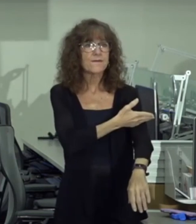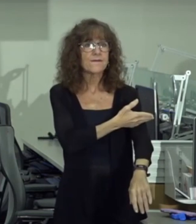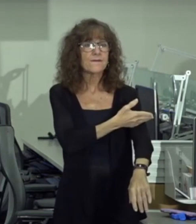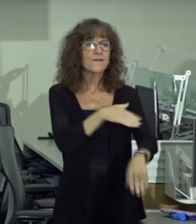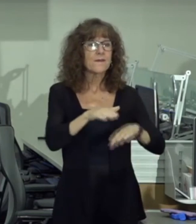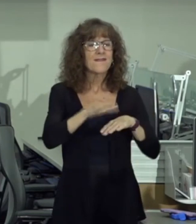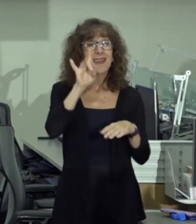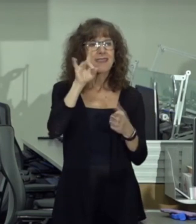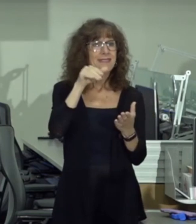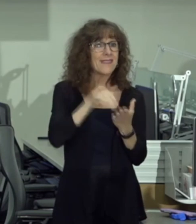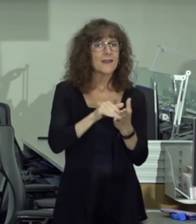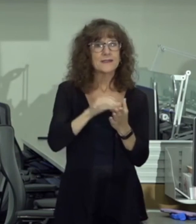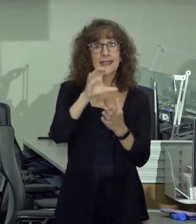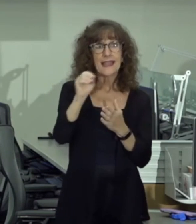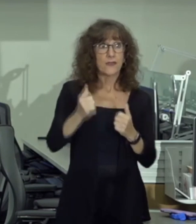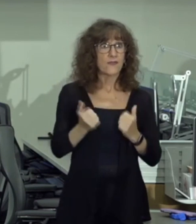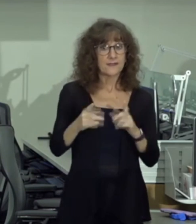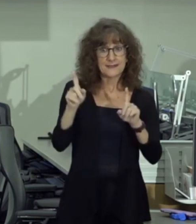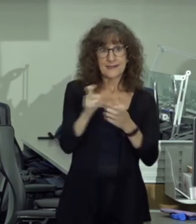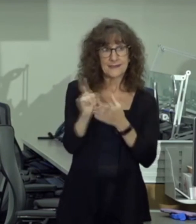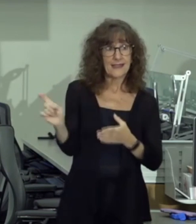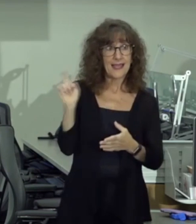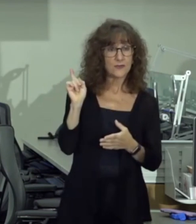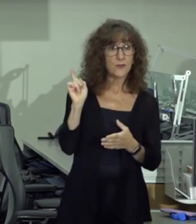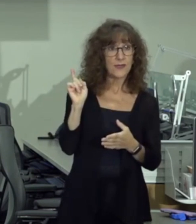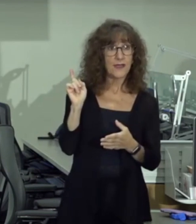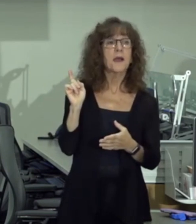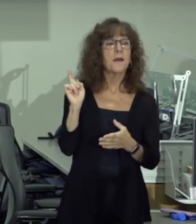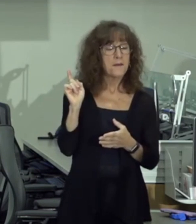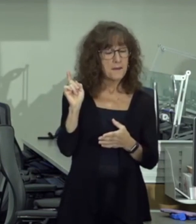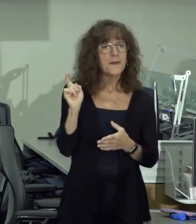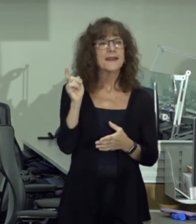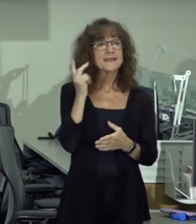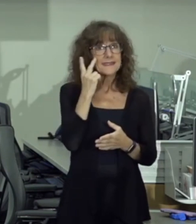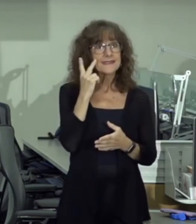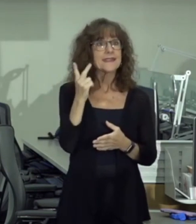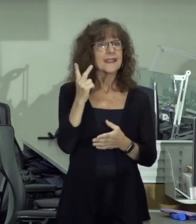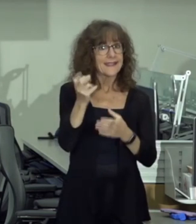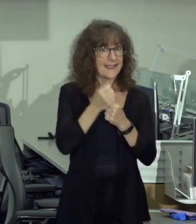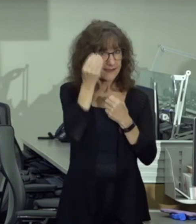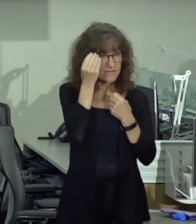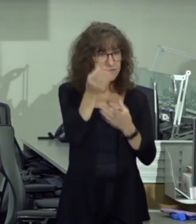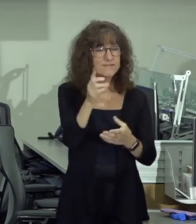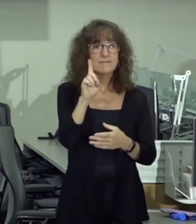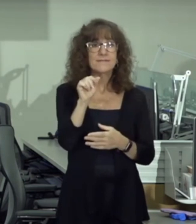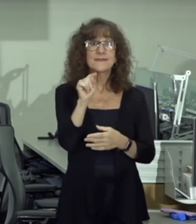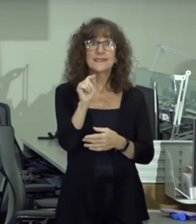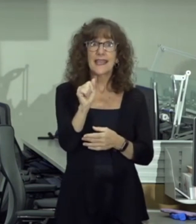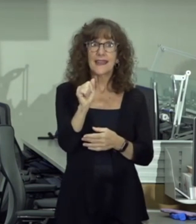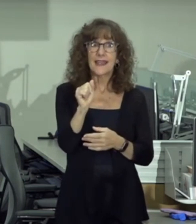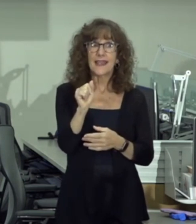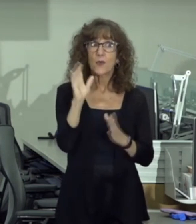than 80,000 county residents were tested last week. We're still receiving testing data and hope that